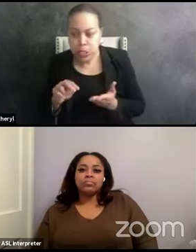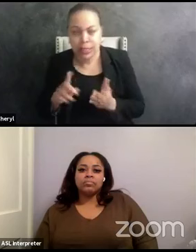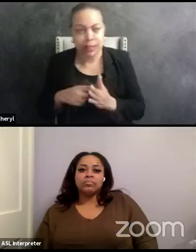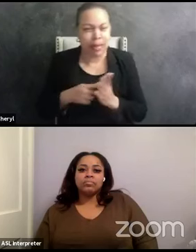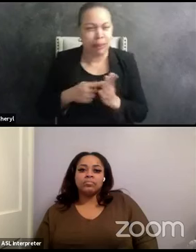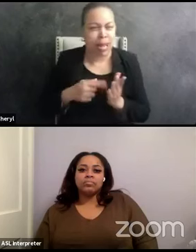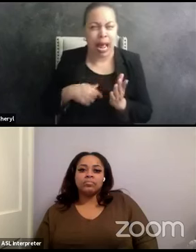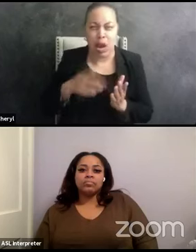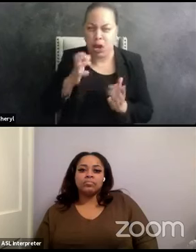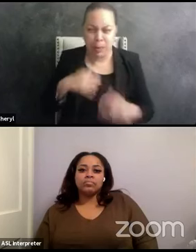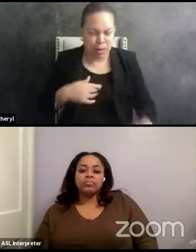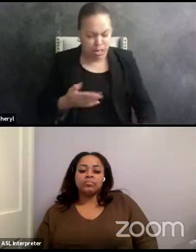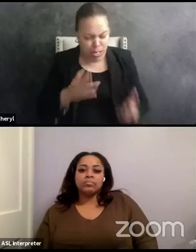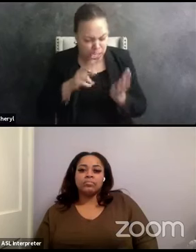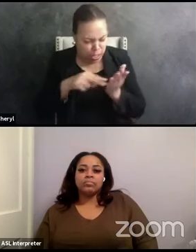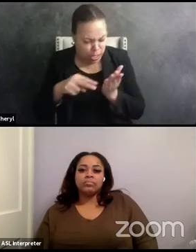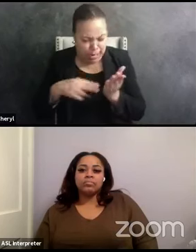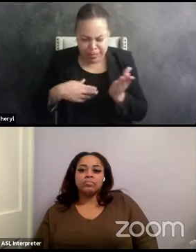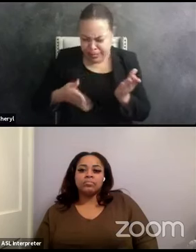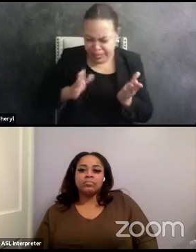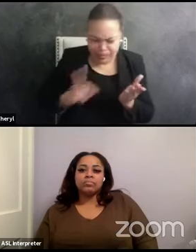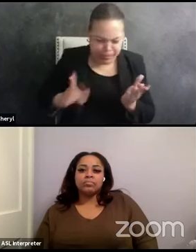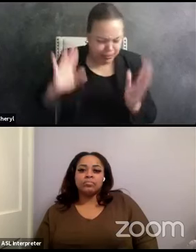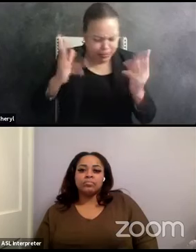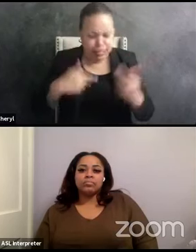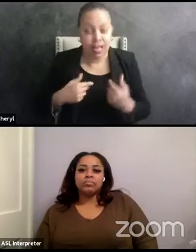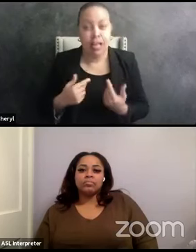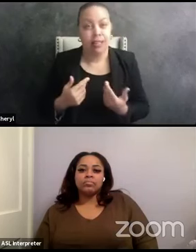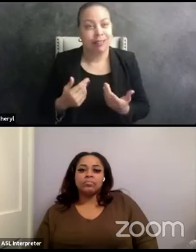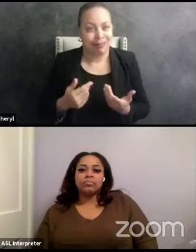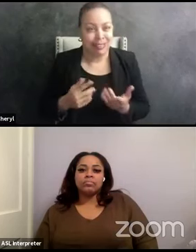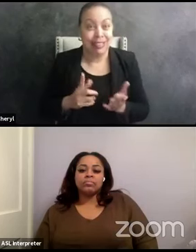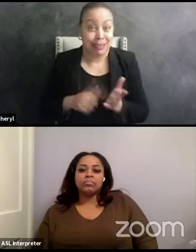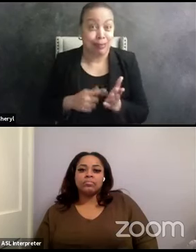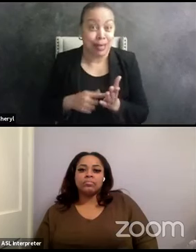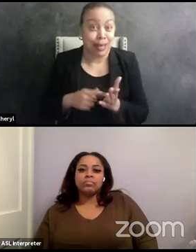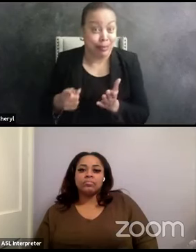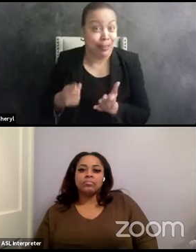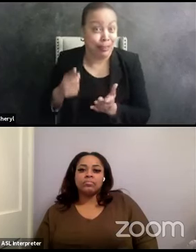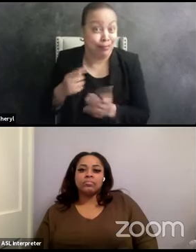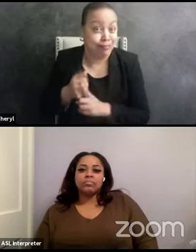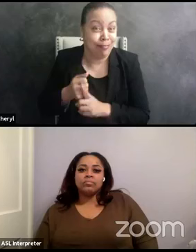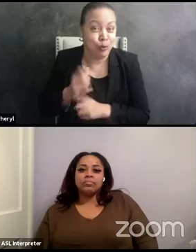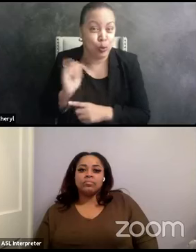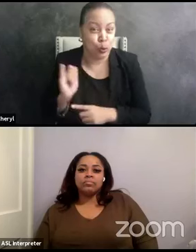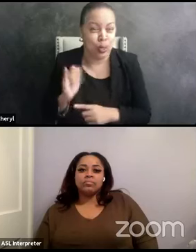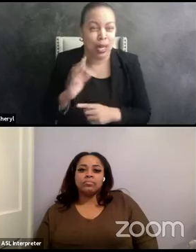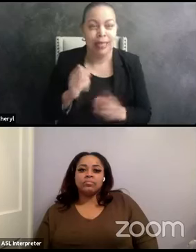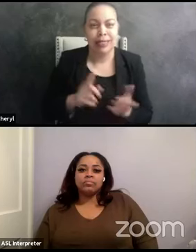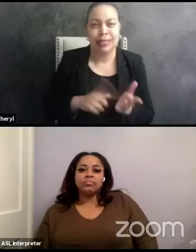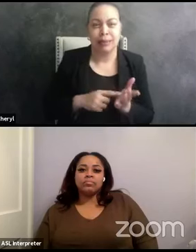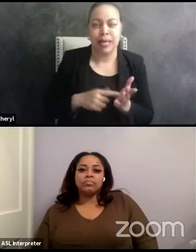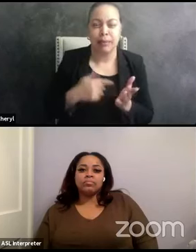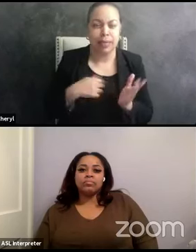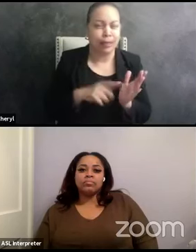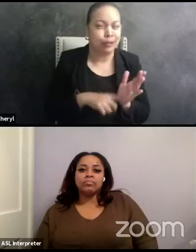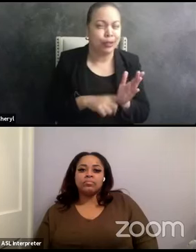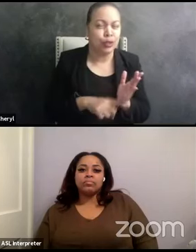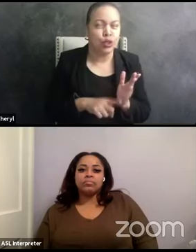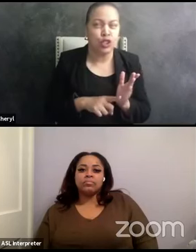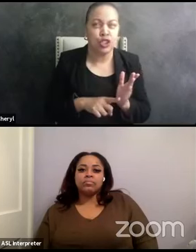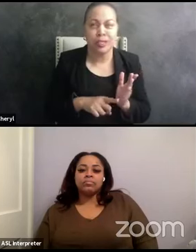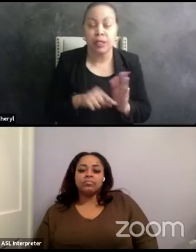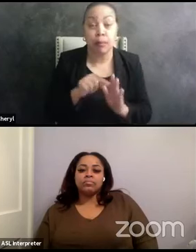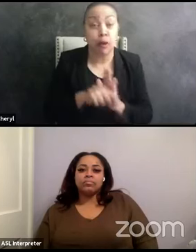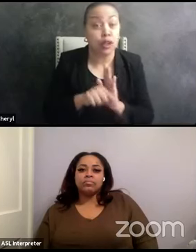like, oh god damn, you know, and he's reading something, you know. And there were plenty of times where it was like I would have to research, you know,